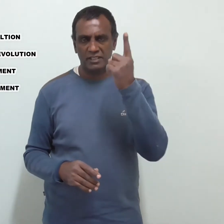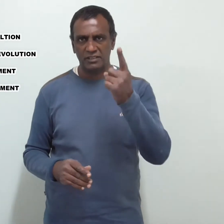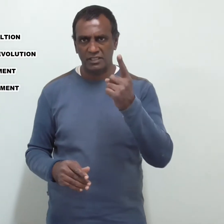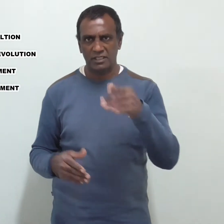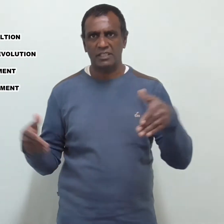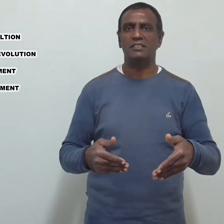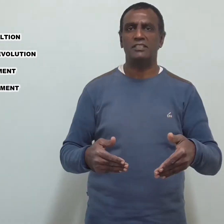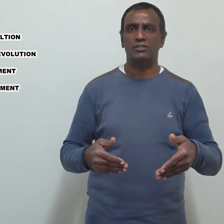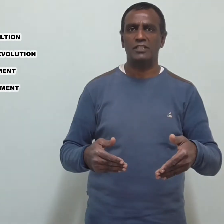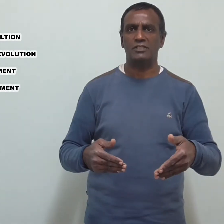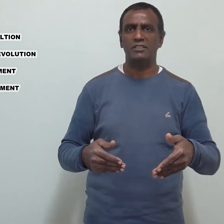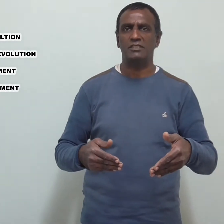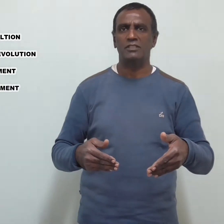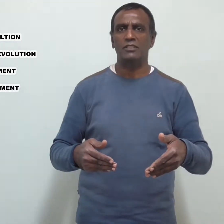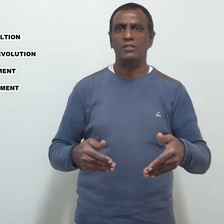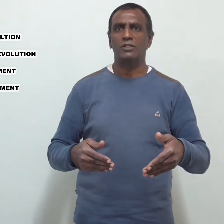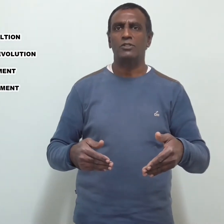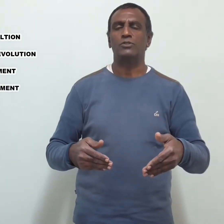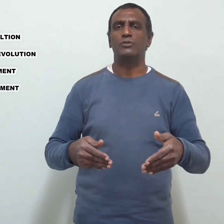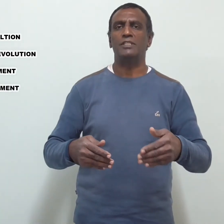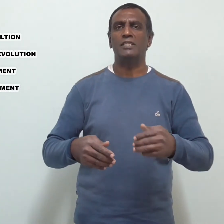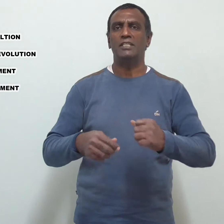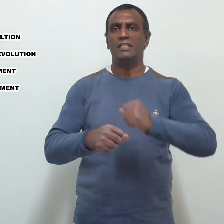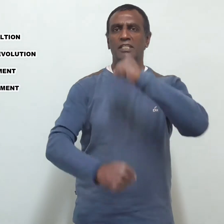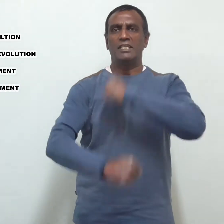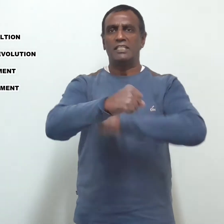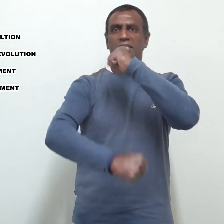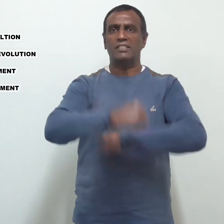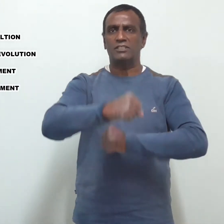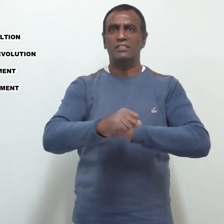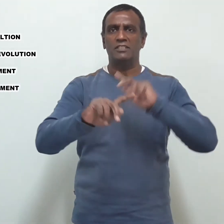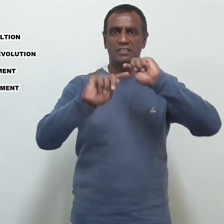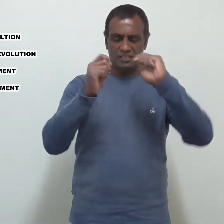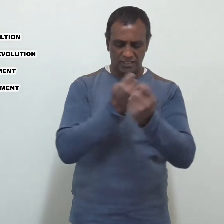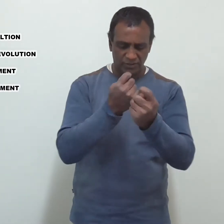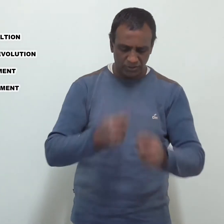First, introduction to the Industrial Revolution.